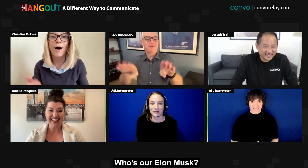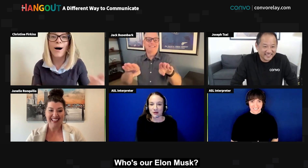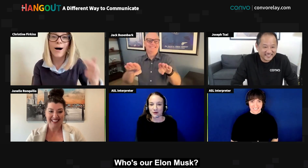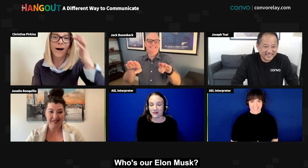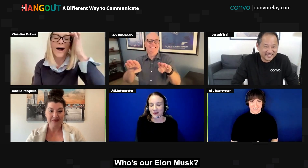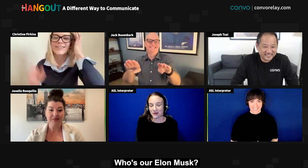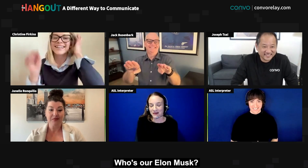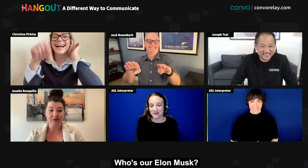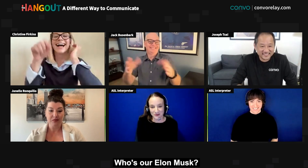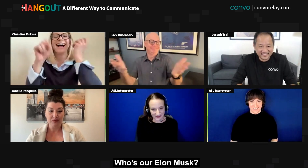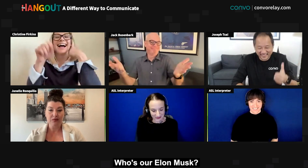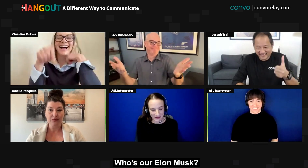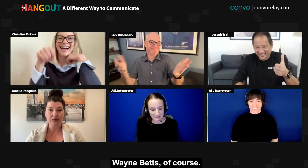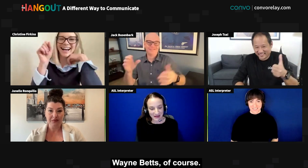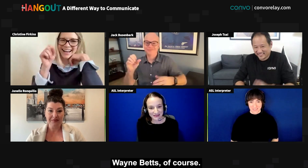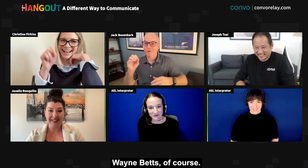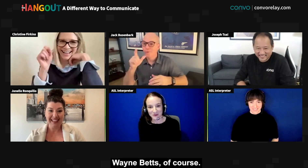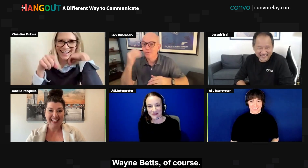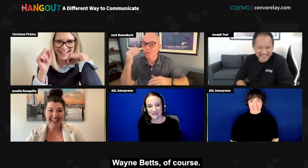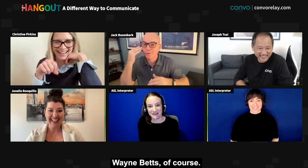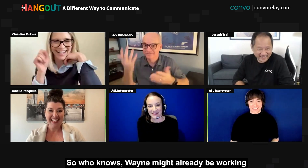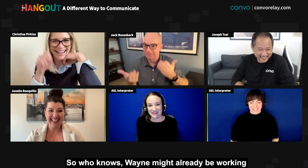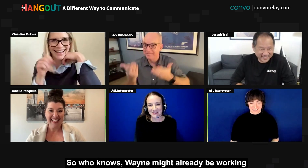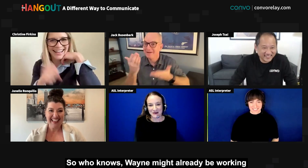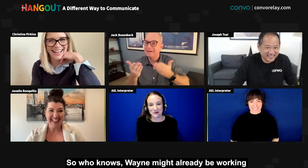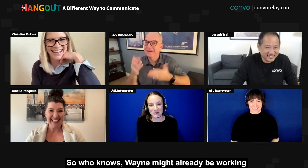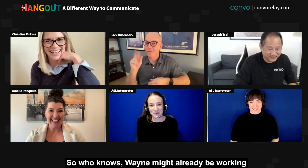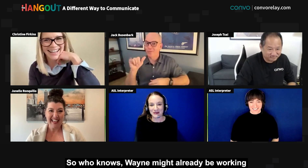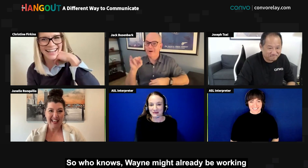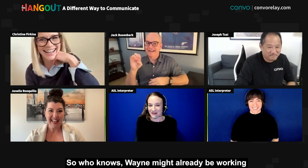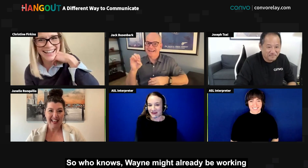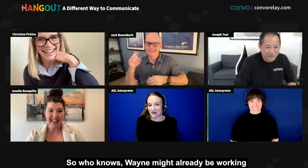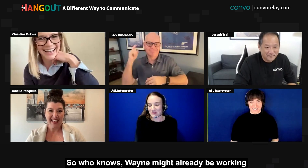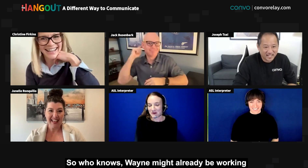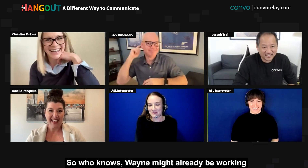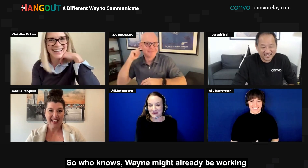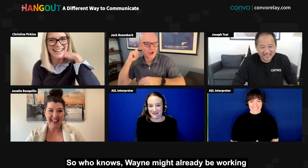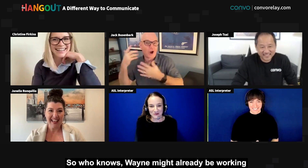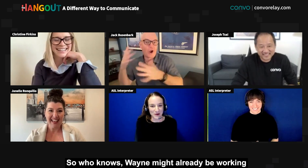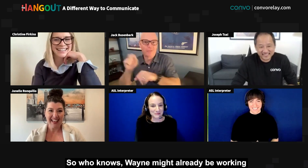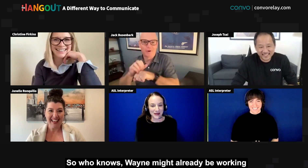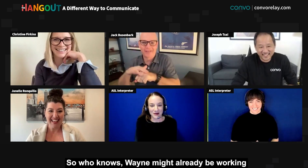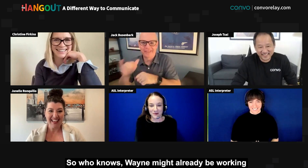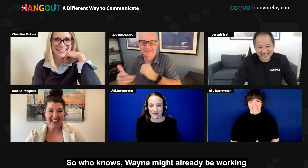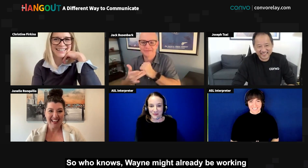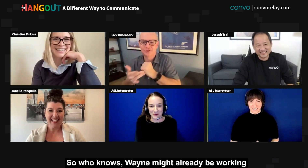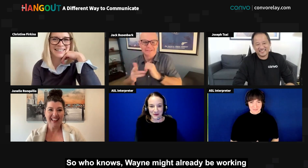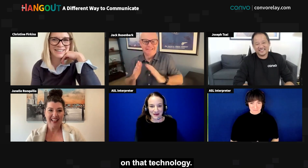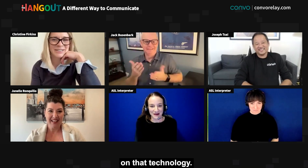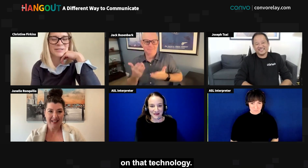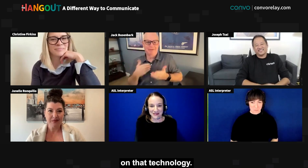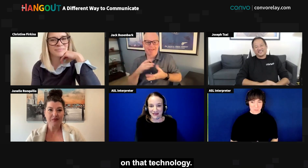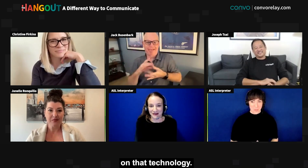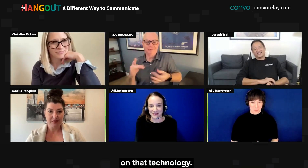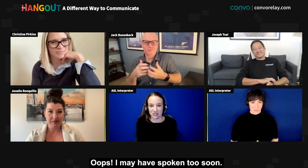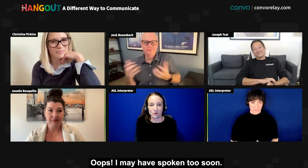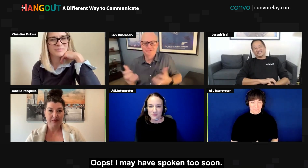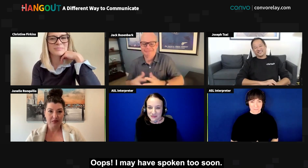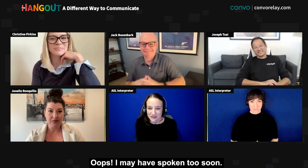our Elon Musk? Well, Wayne Betts, of course. So who knows? Wayne might already be working on that technology. Oops, I